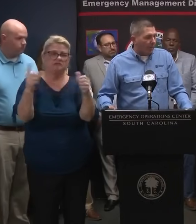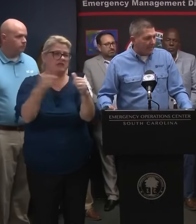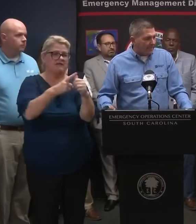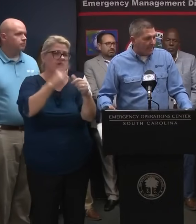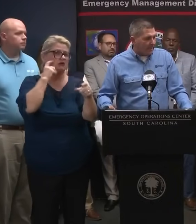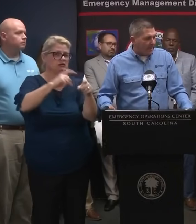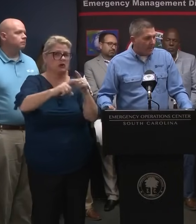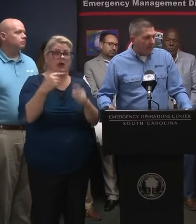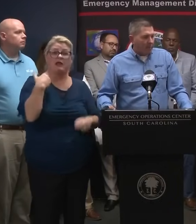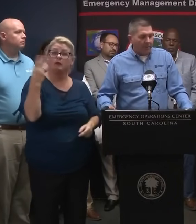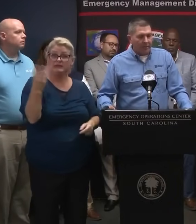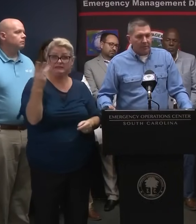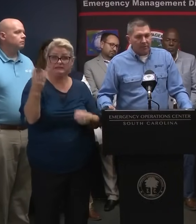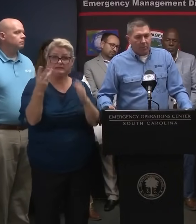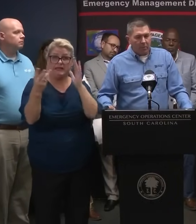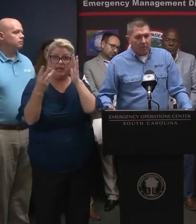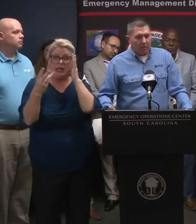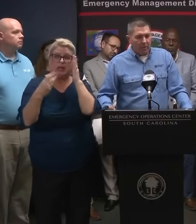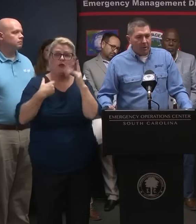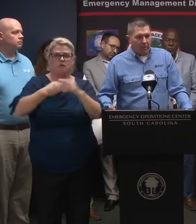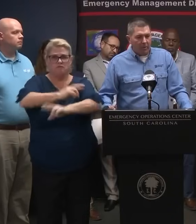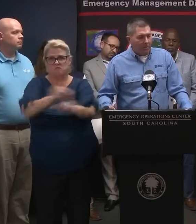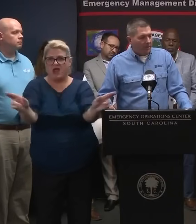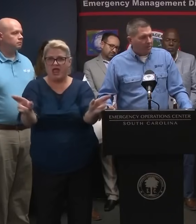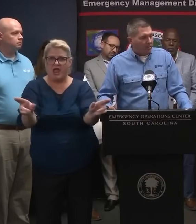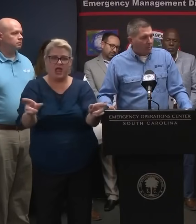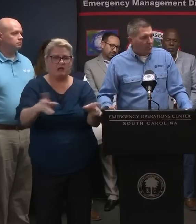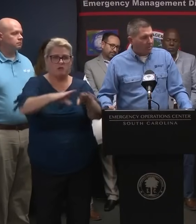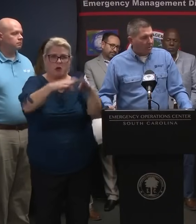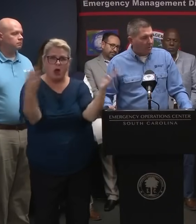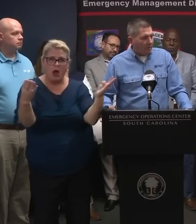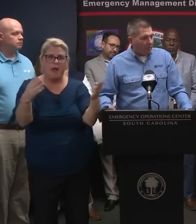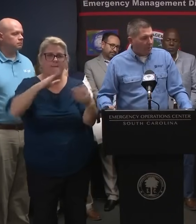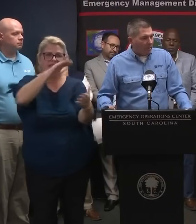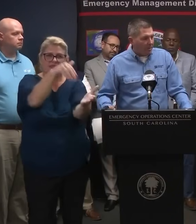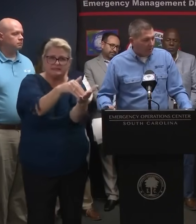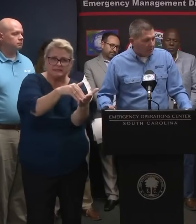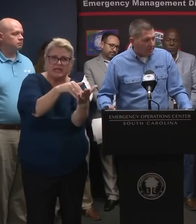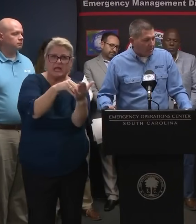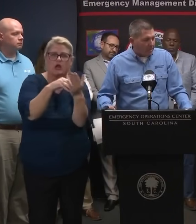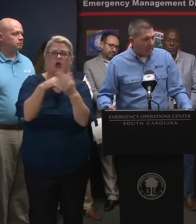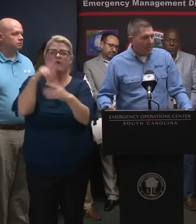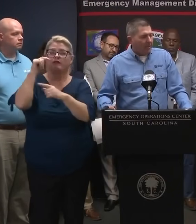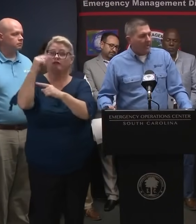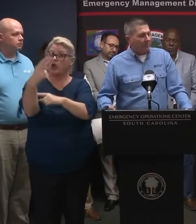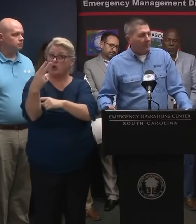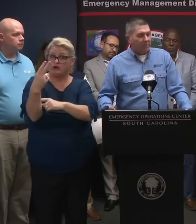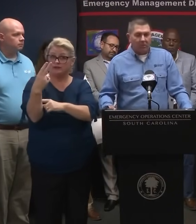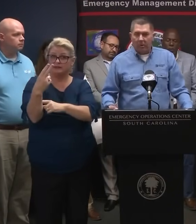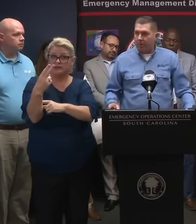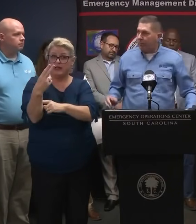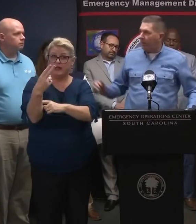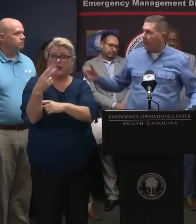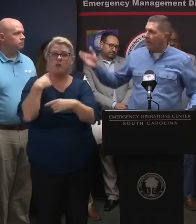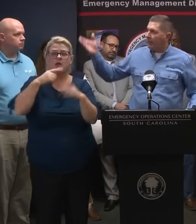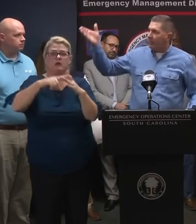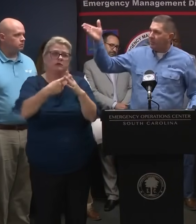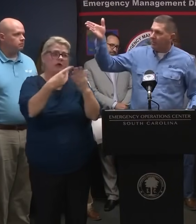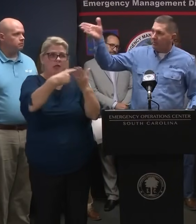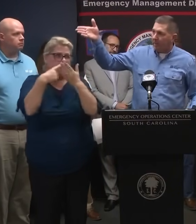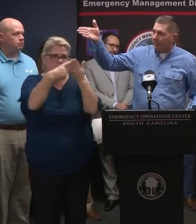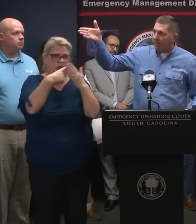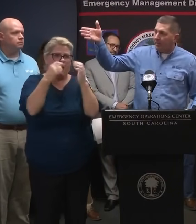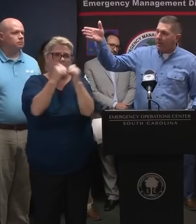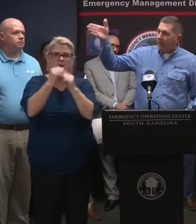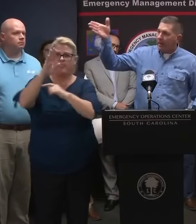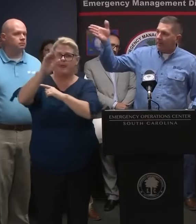call on Wednesday. We went into storm mode and opened up our storm center on Thursday. That's when we start communicating with